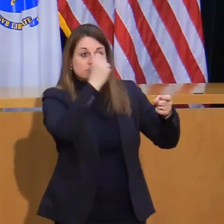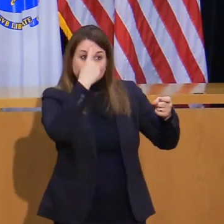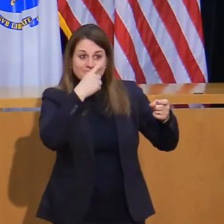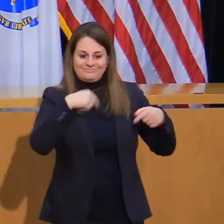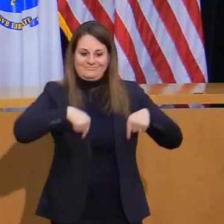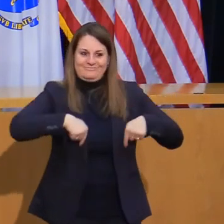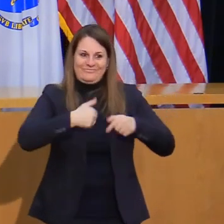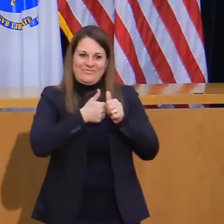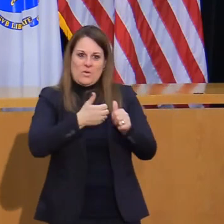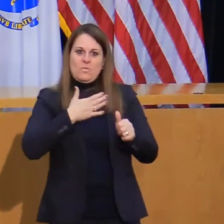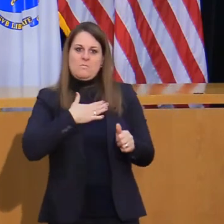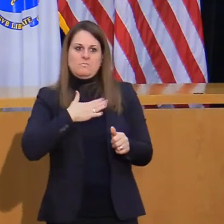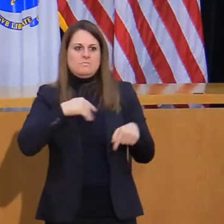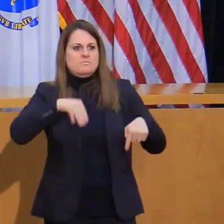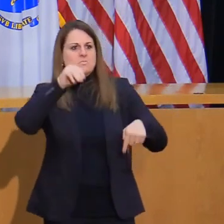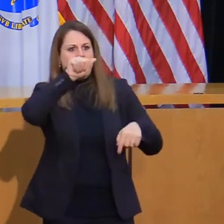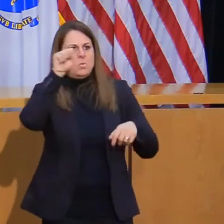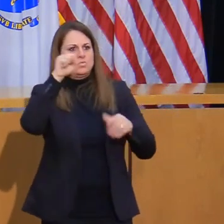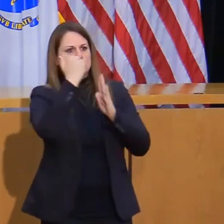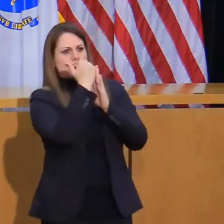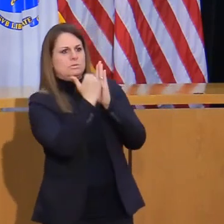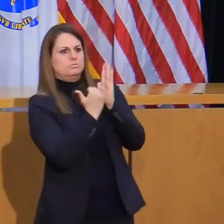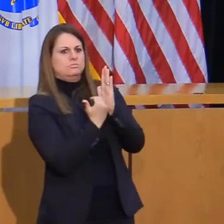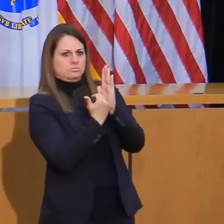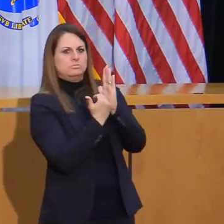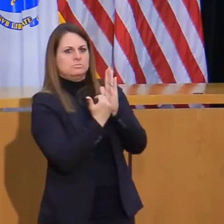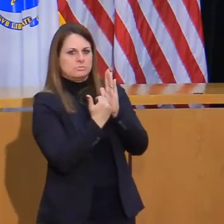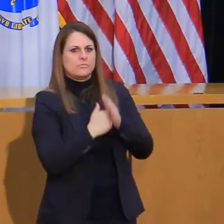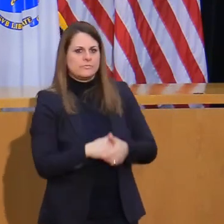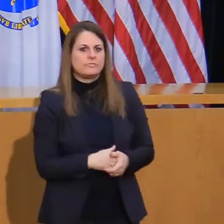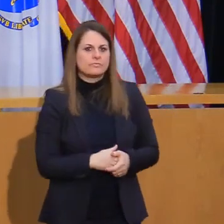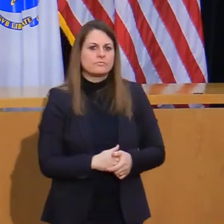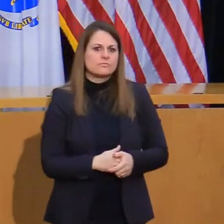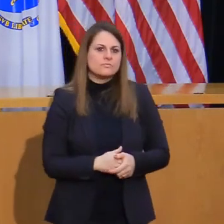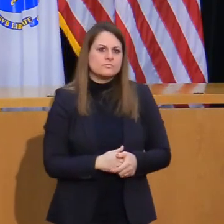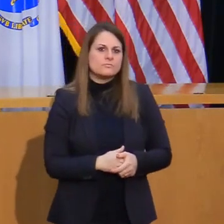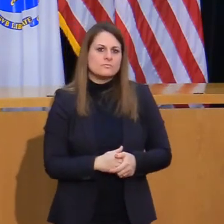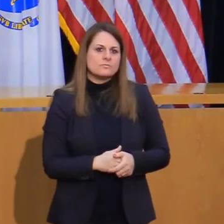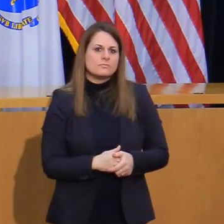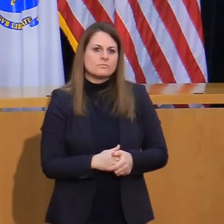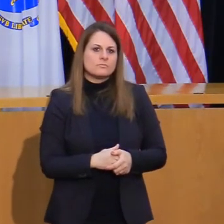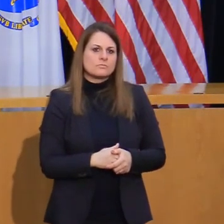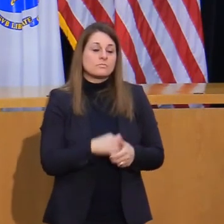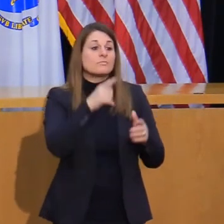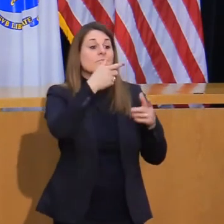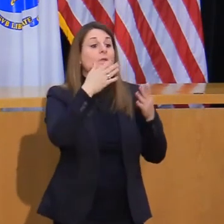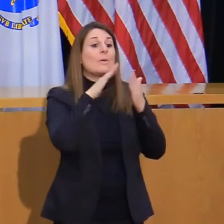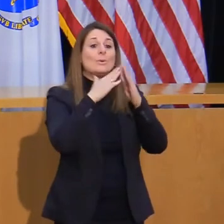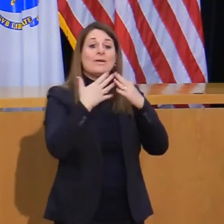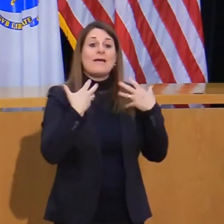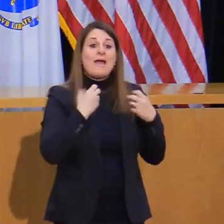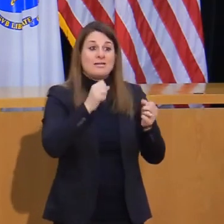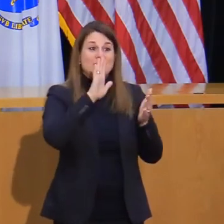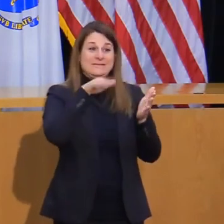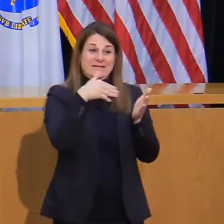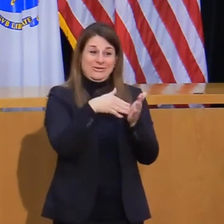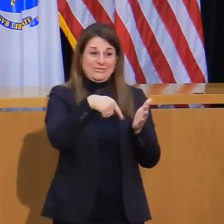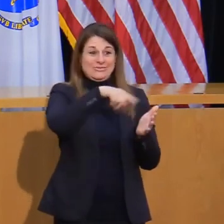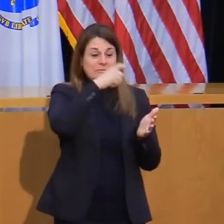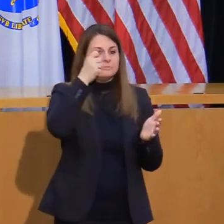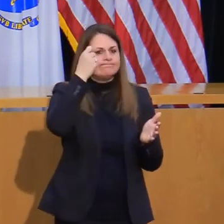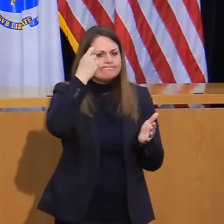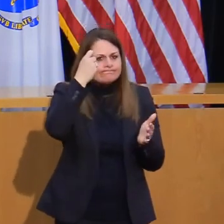but they do serve, in many cases, patient panels and folks who